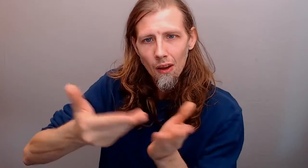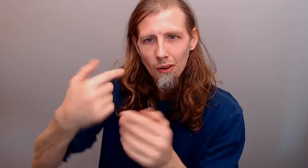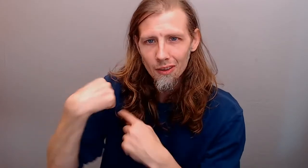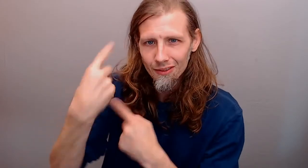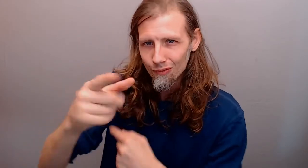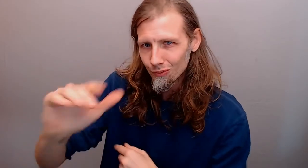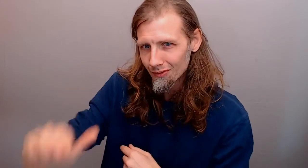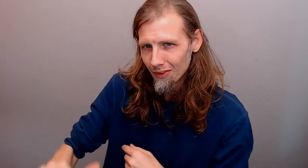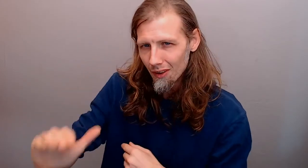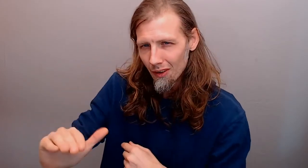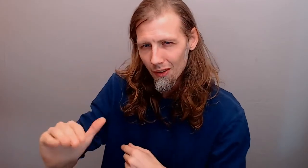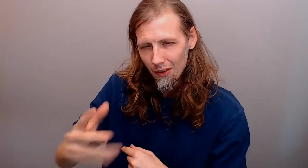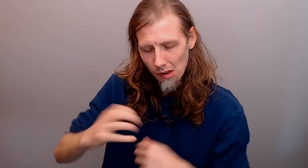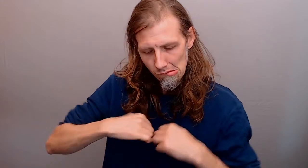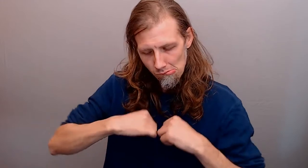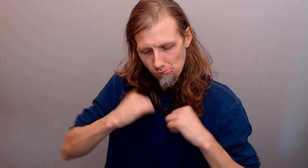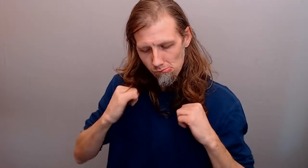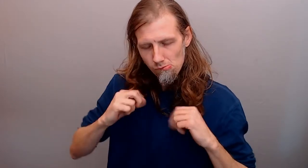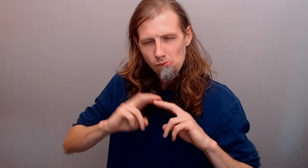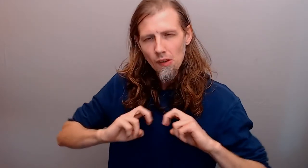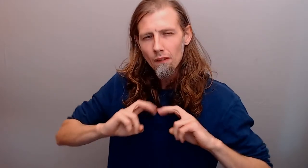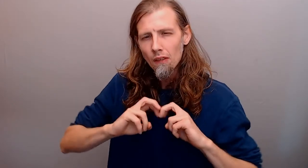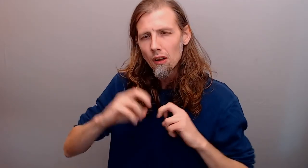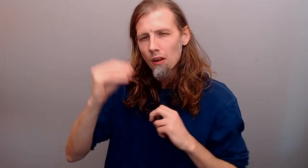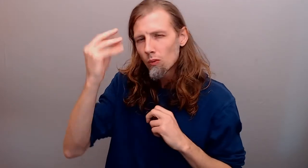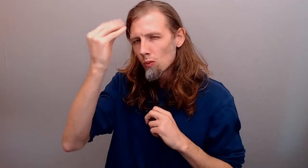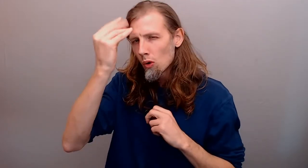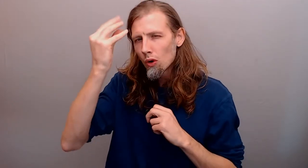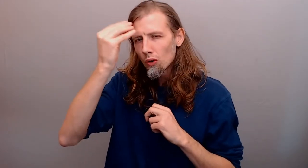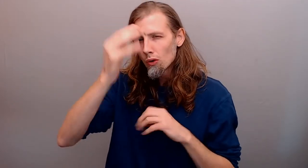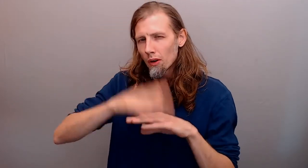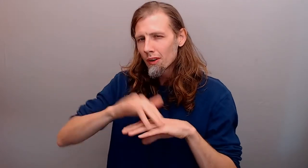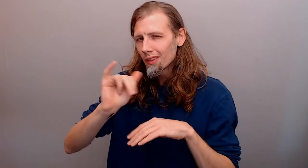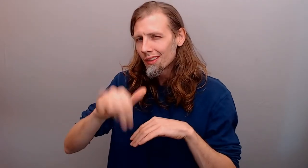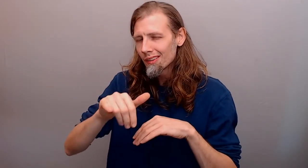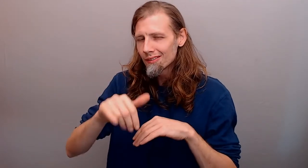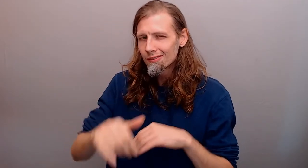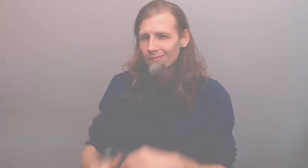you since childhood, and begin to reflect on that moving forward.